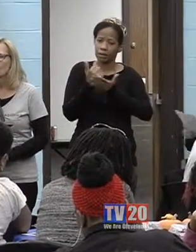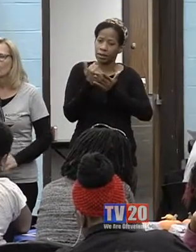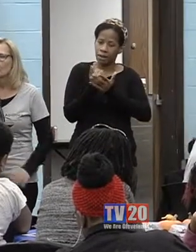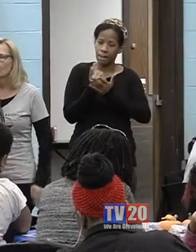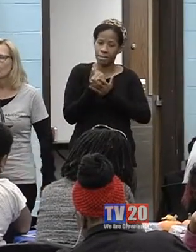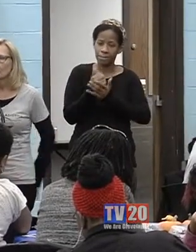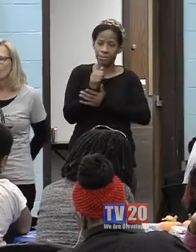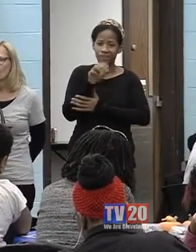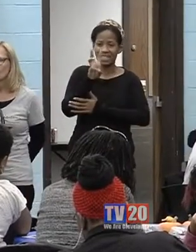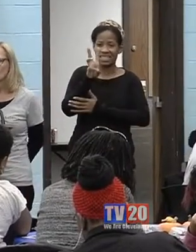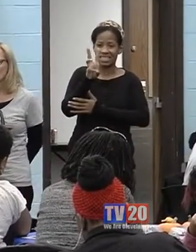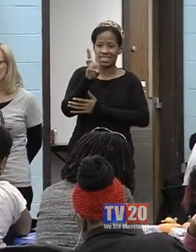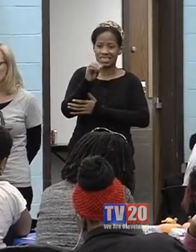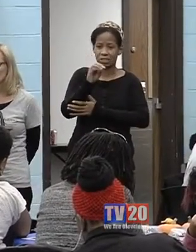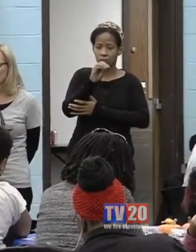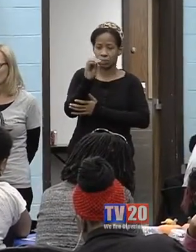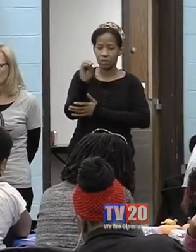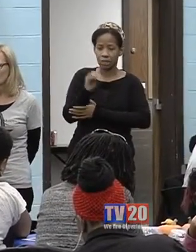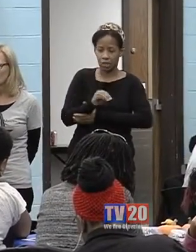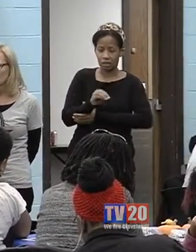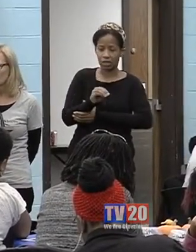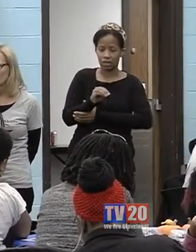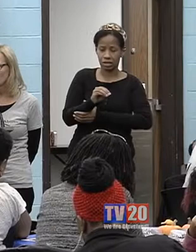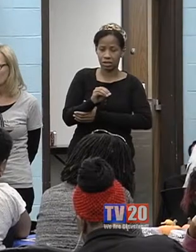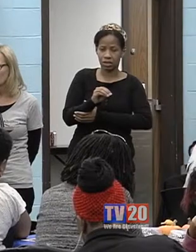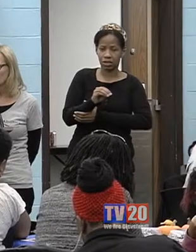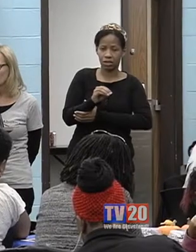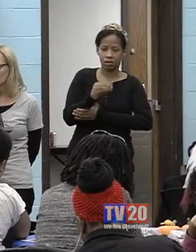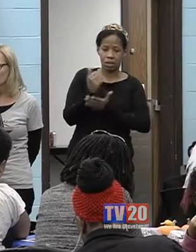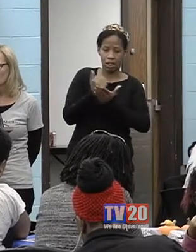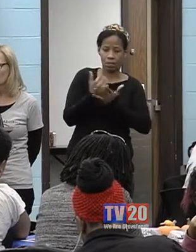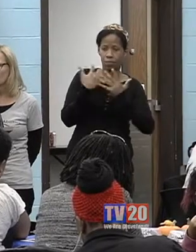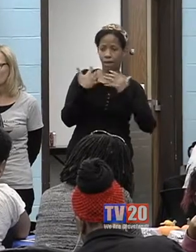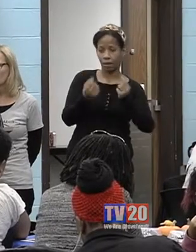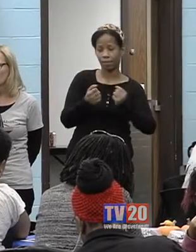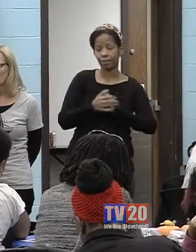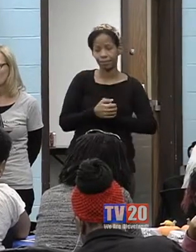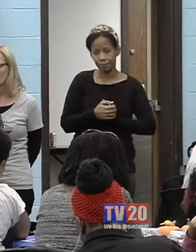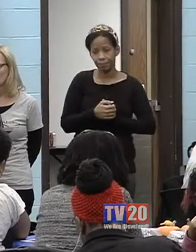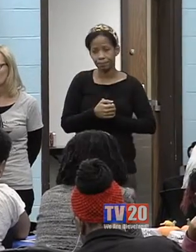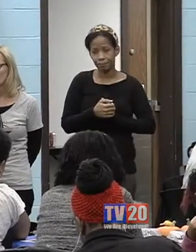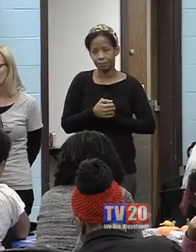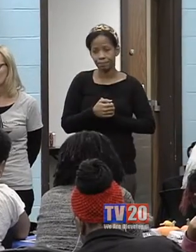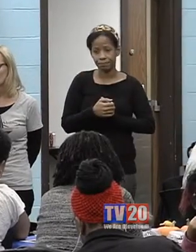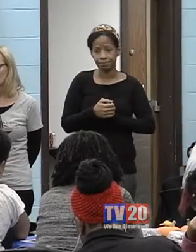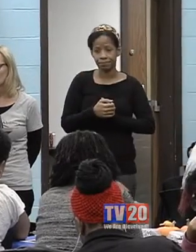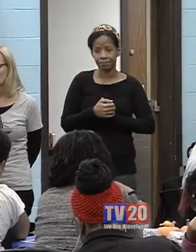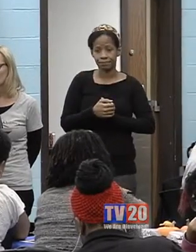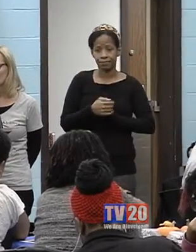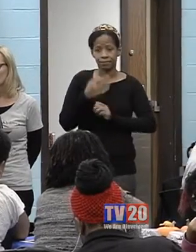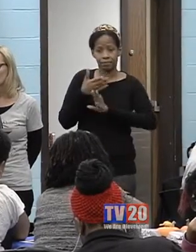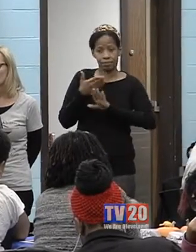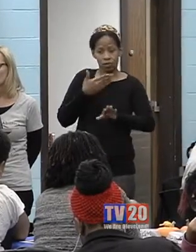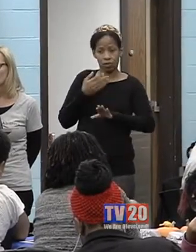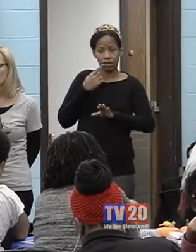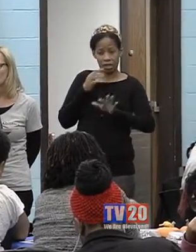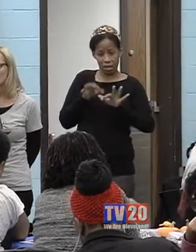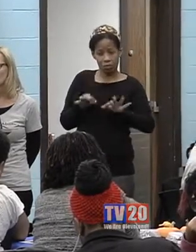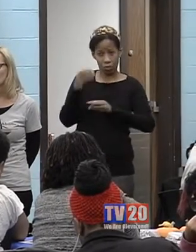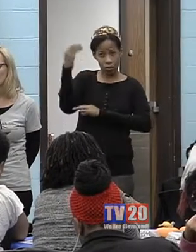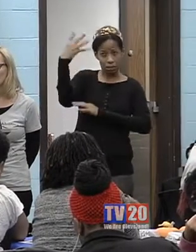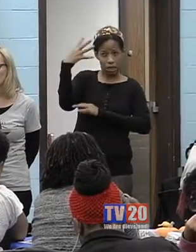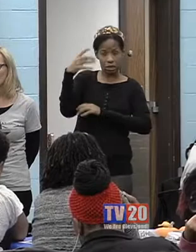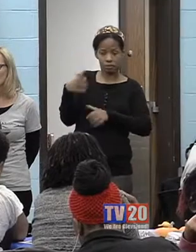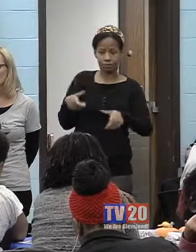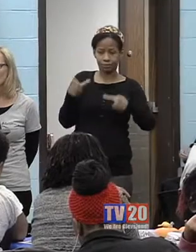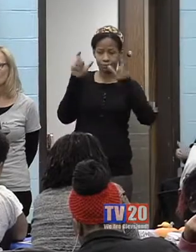much as 60% of the blue light out. That's pretty important. Now earlier we said wear sunglasses and those